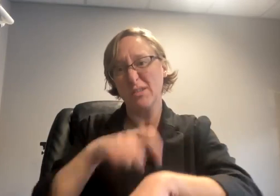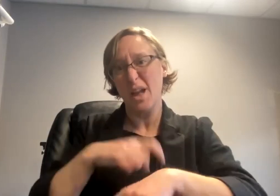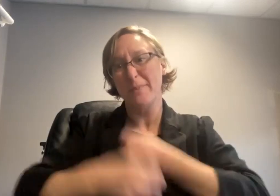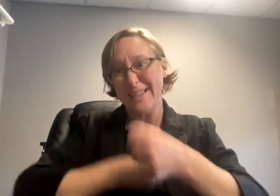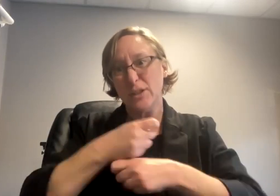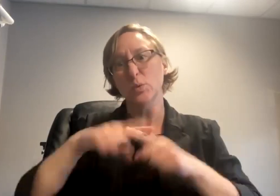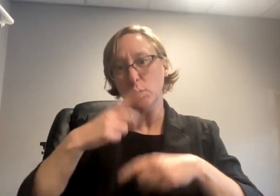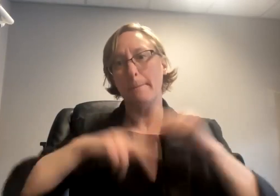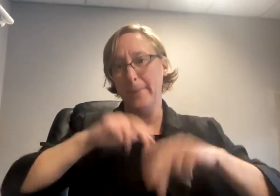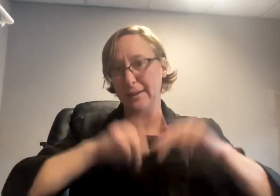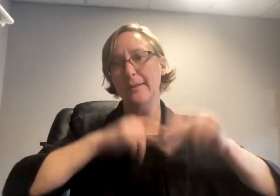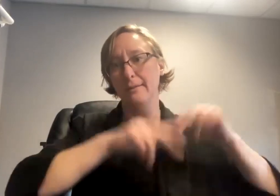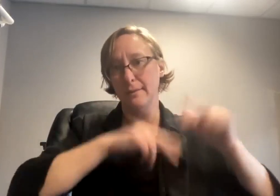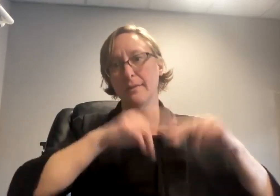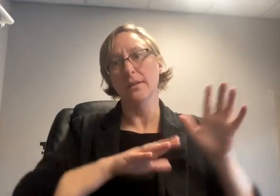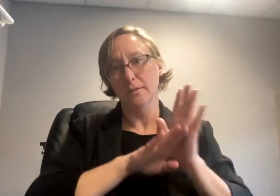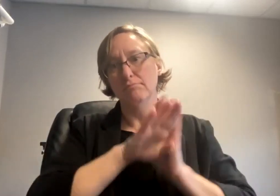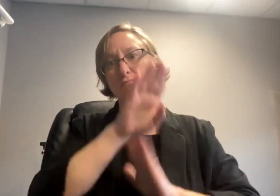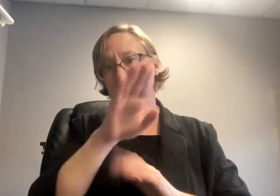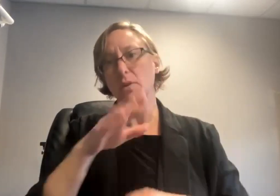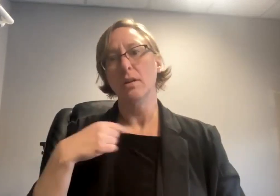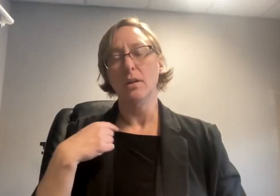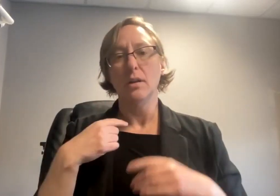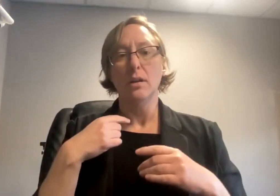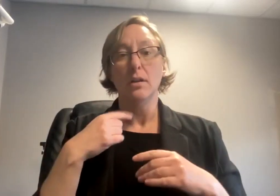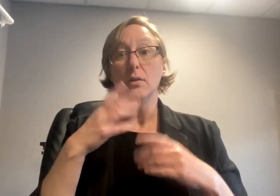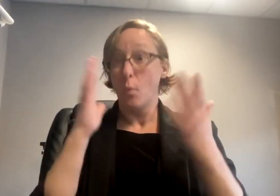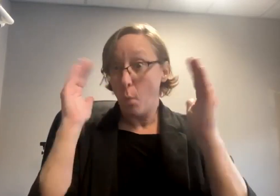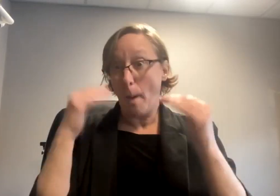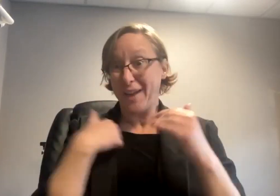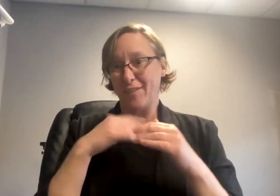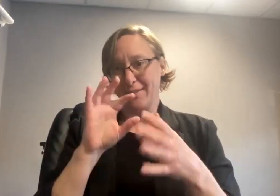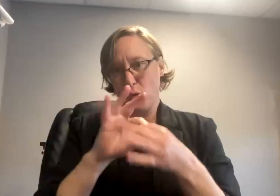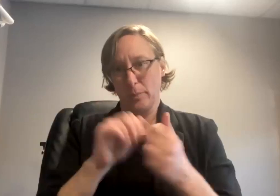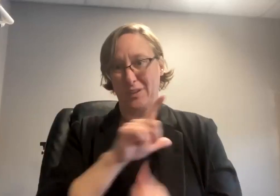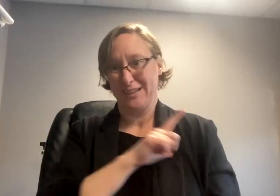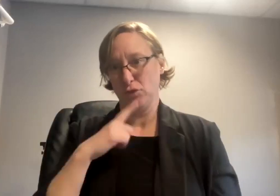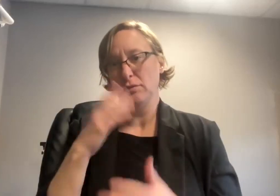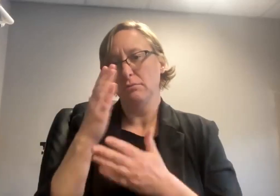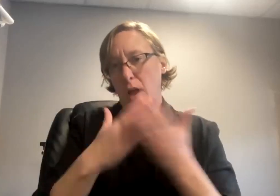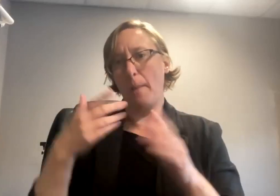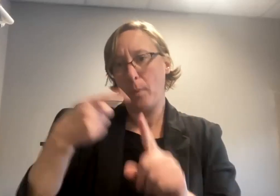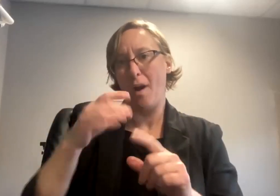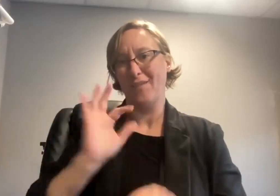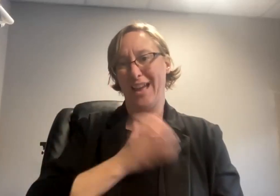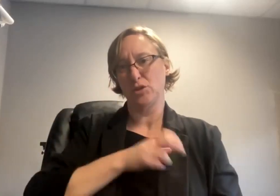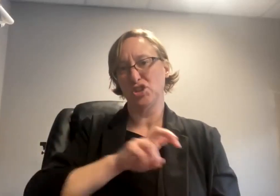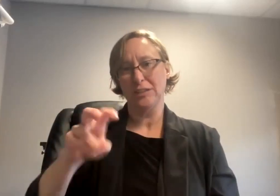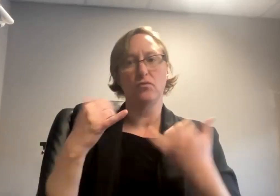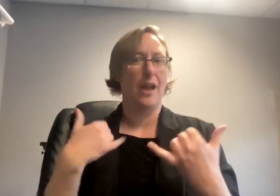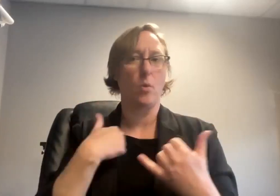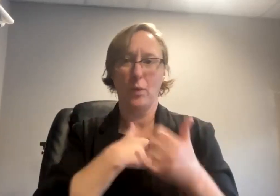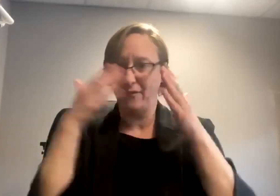We hope to get licensure, but it's going to take a while. It's going to take years to build and develop what we need to do to accomplish